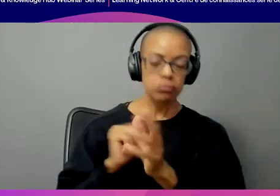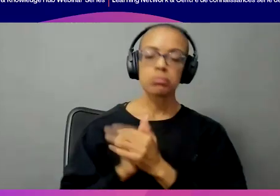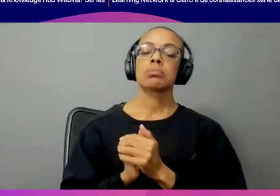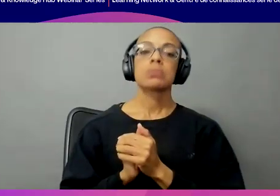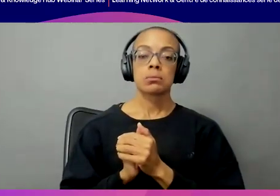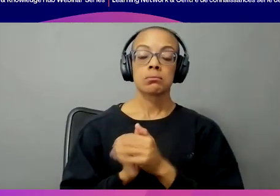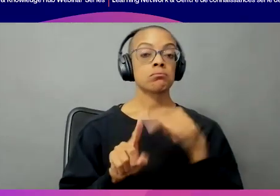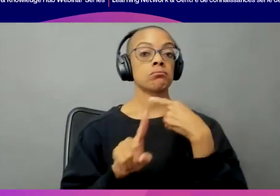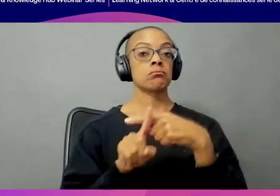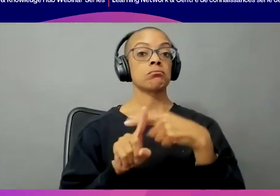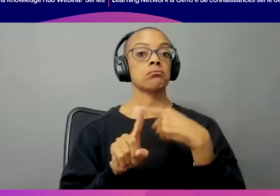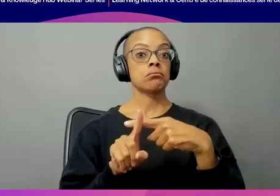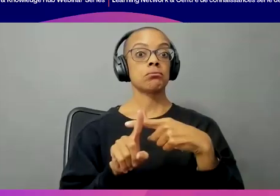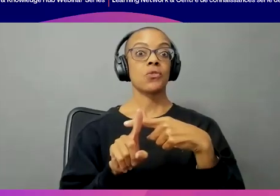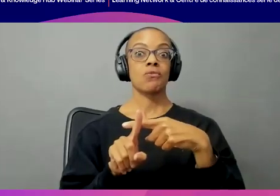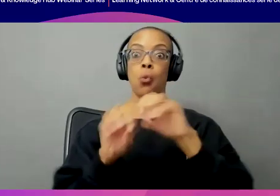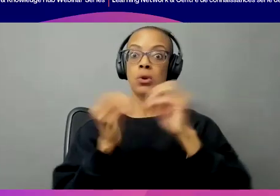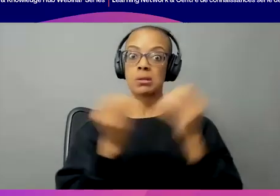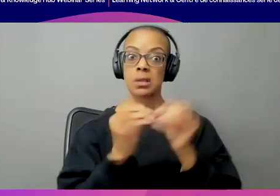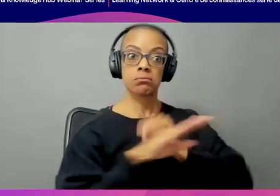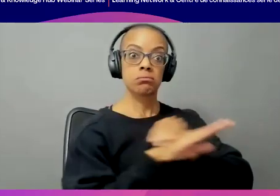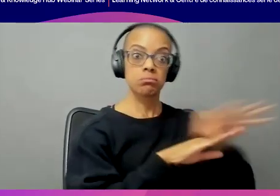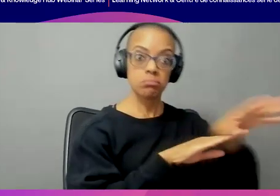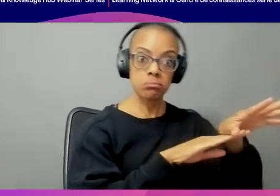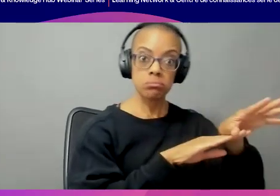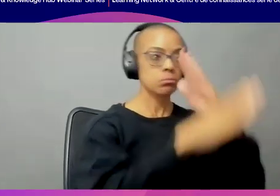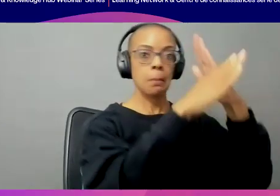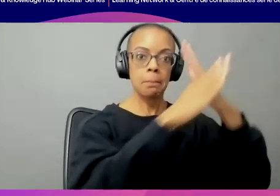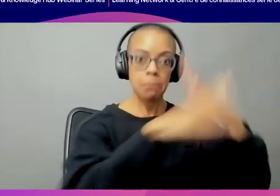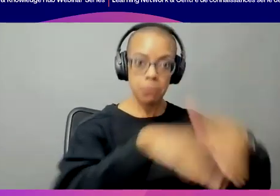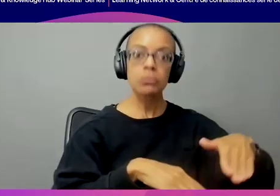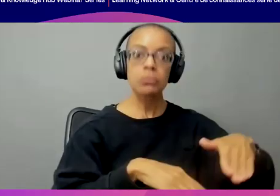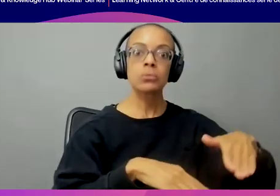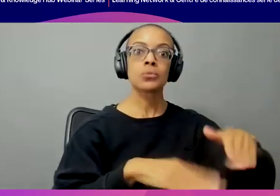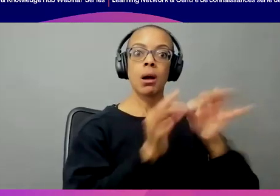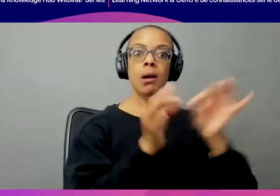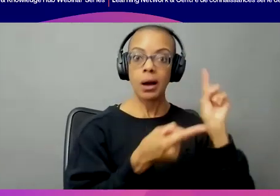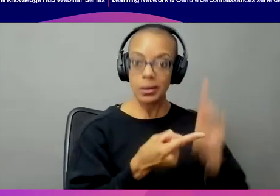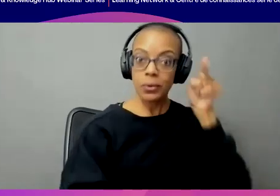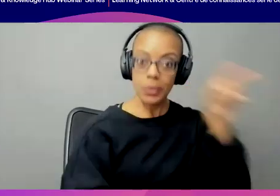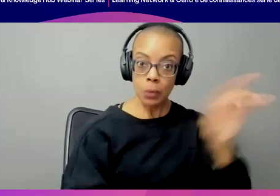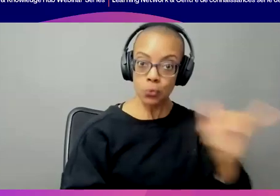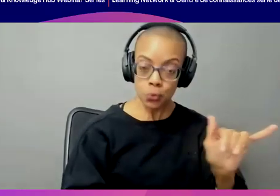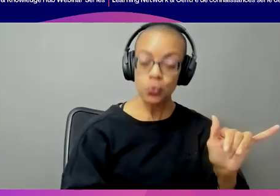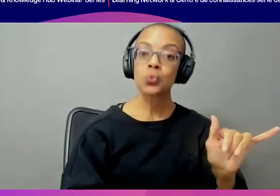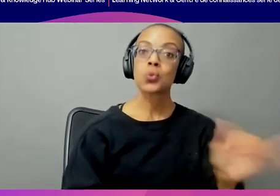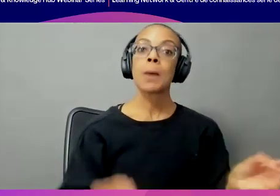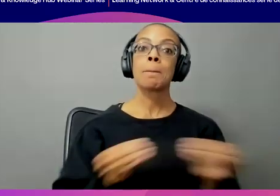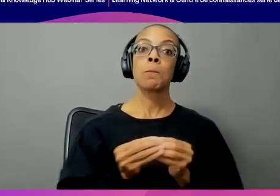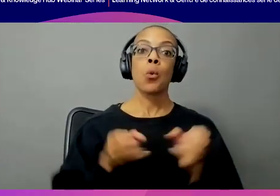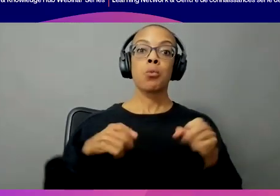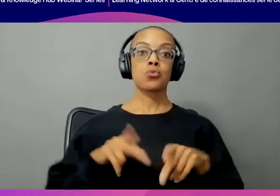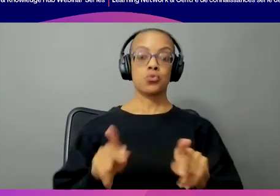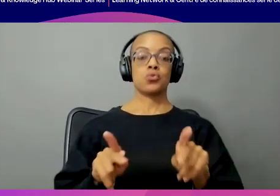to potentially to organizations in terms of reducing barriers and potentially reducing costs, and the opportunities to meet